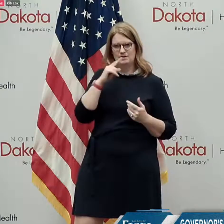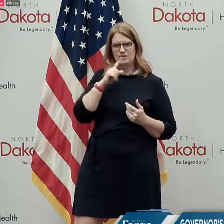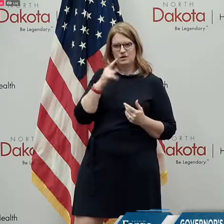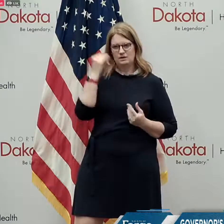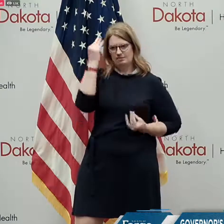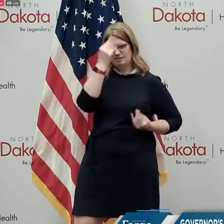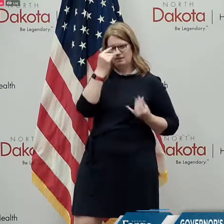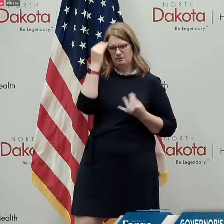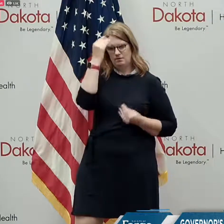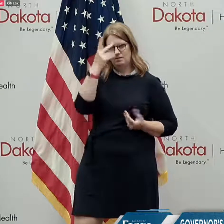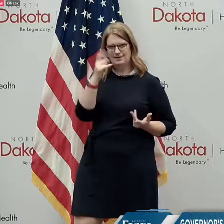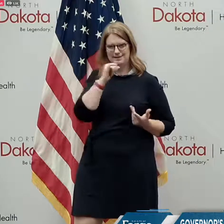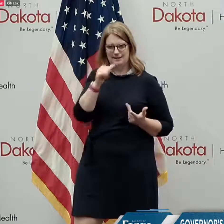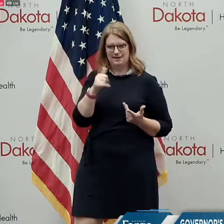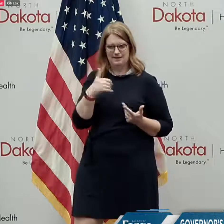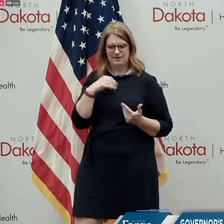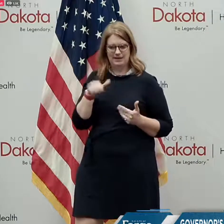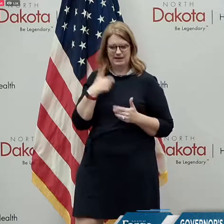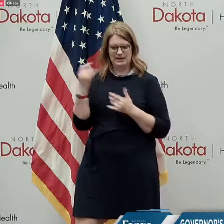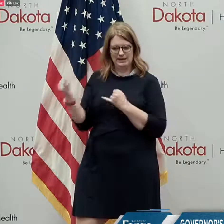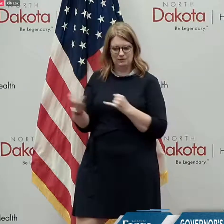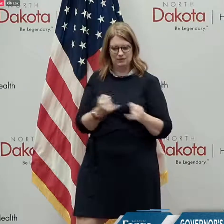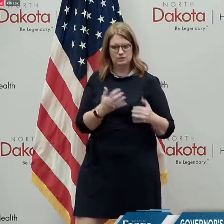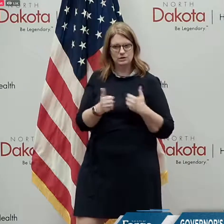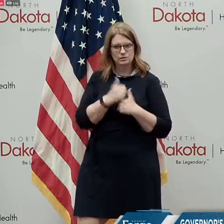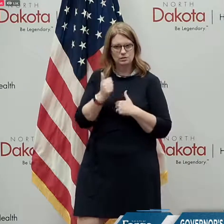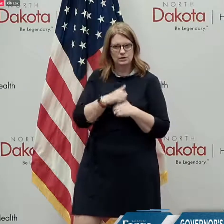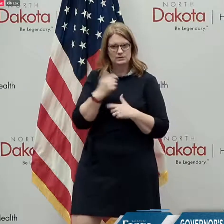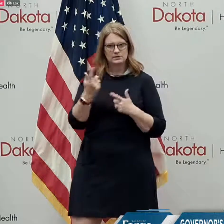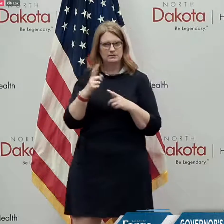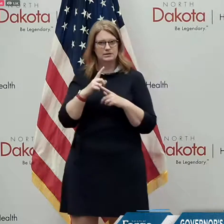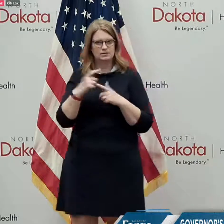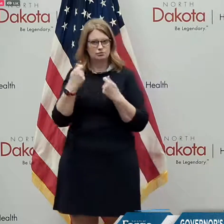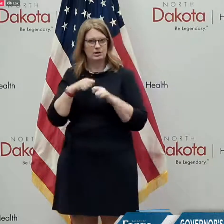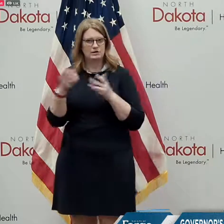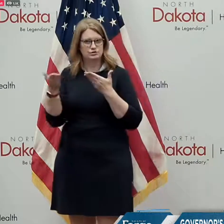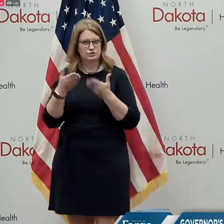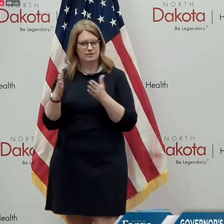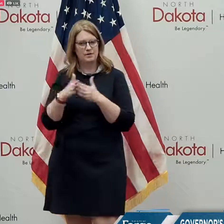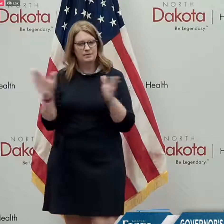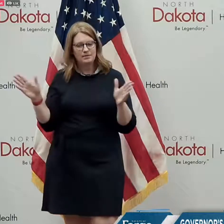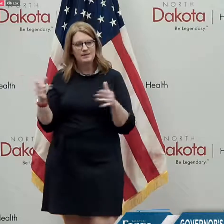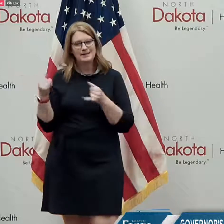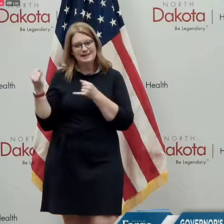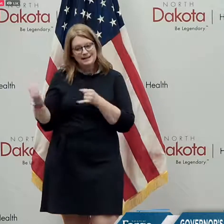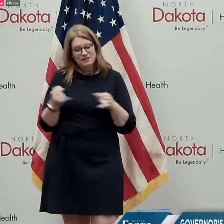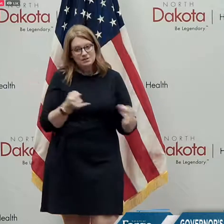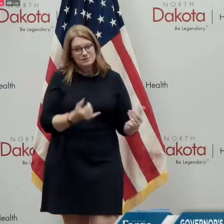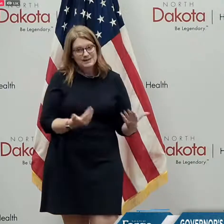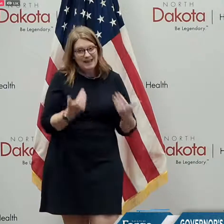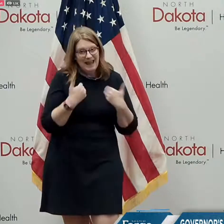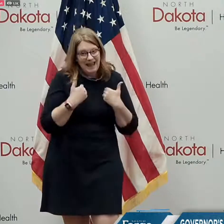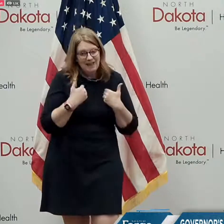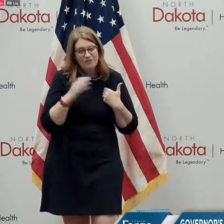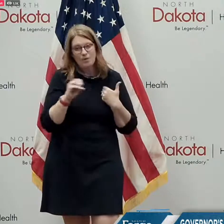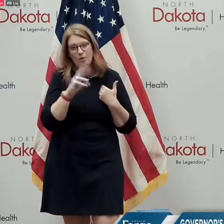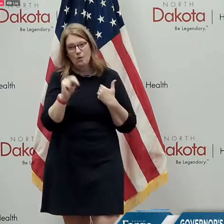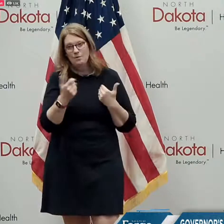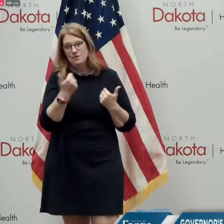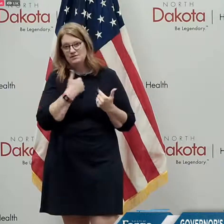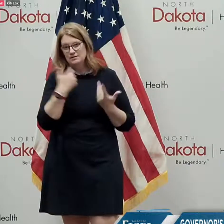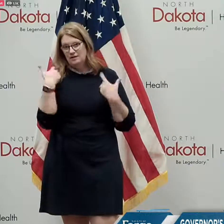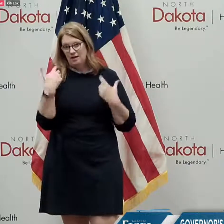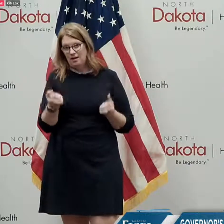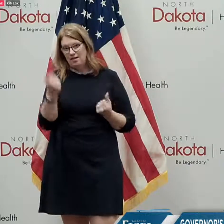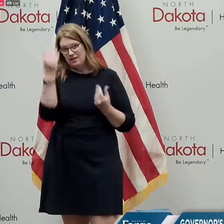any individuals at risk. At the same time, we're trying to serve the public good. Both the individuals that have their own personal health information,